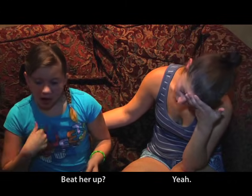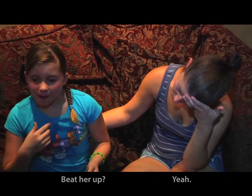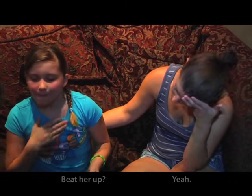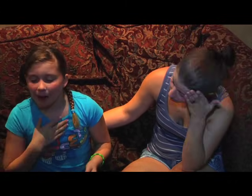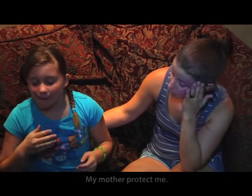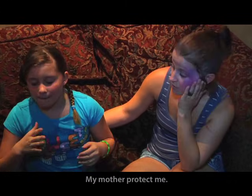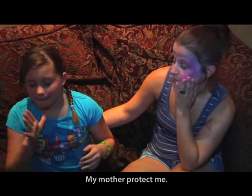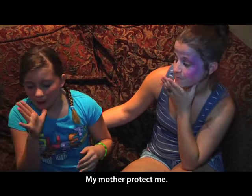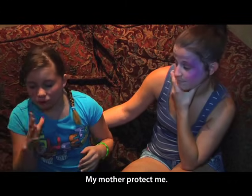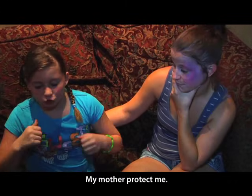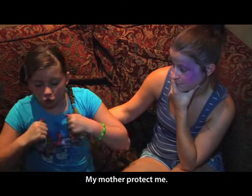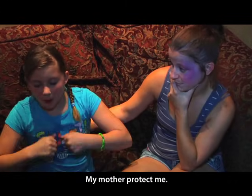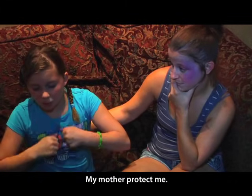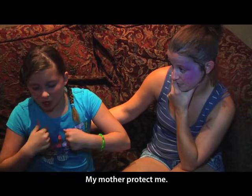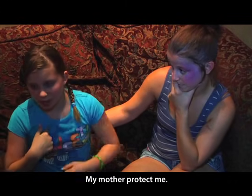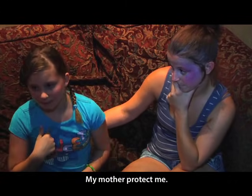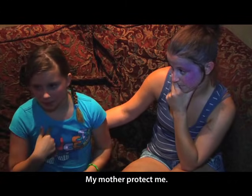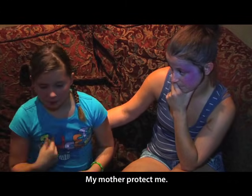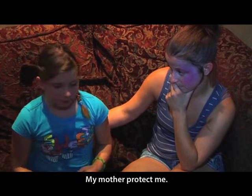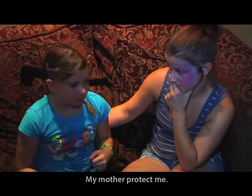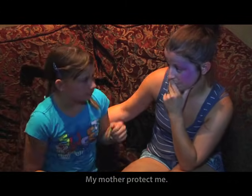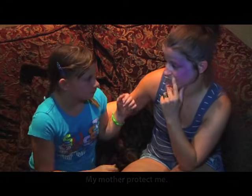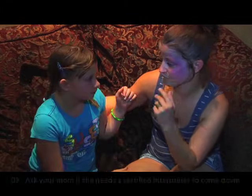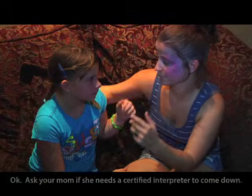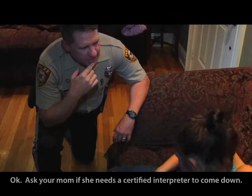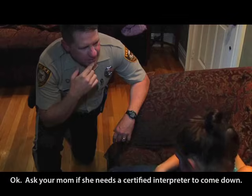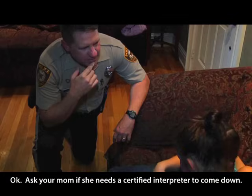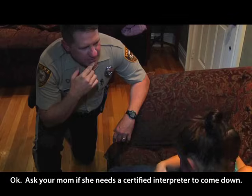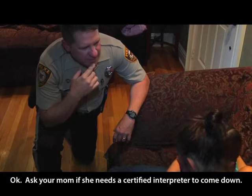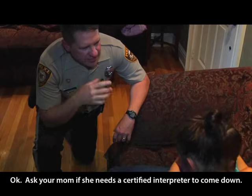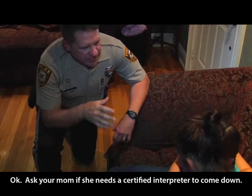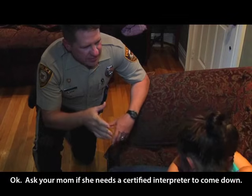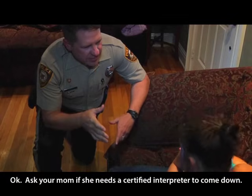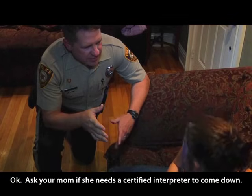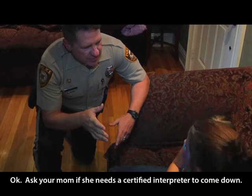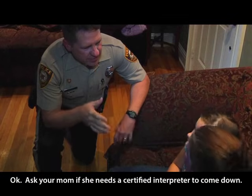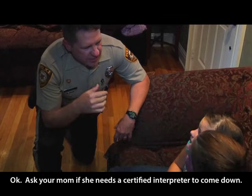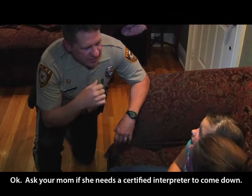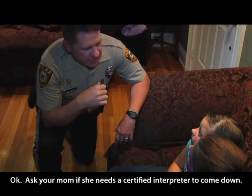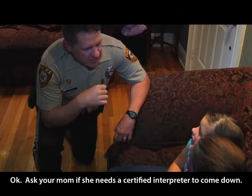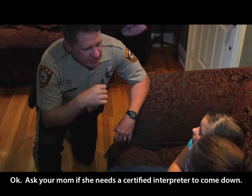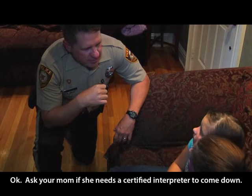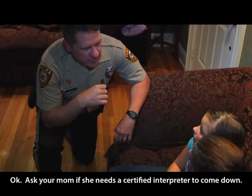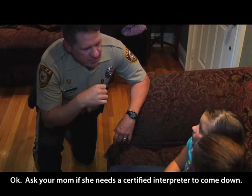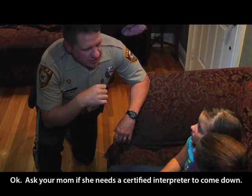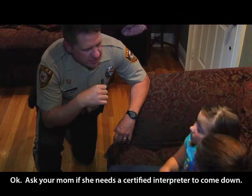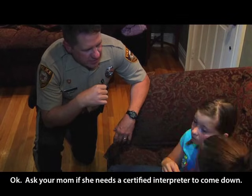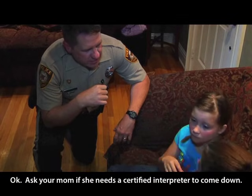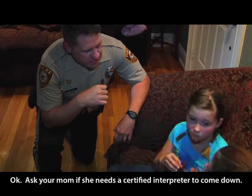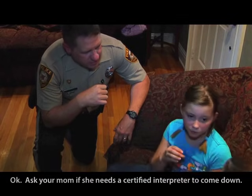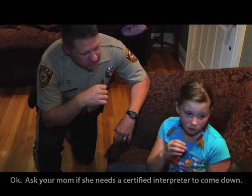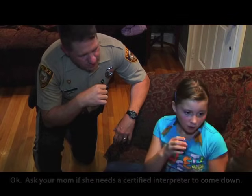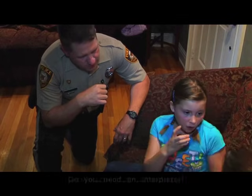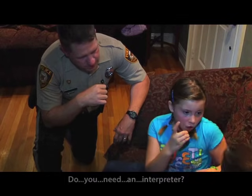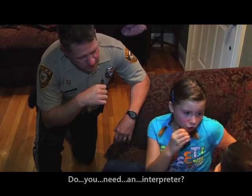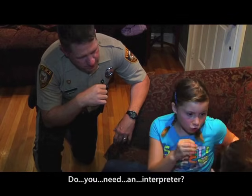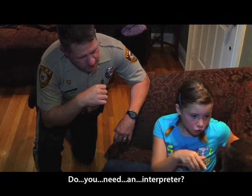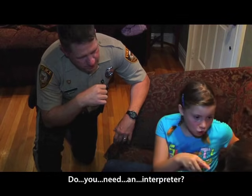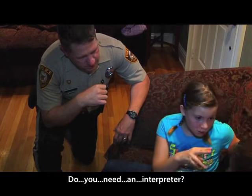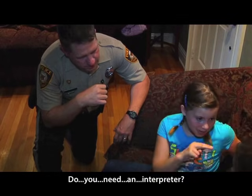and my mom's trying to tell me. Okay. Ask your mom if she needs a certified ASL interpreter to come down.